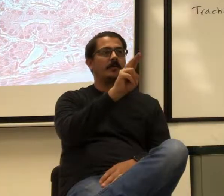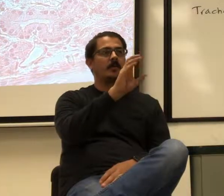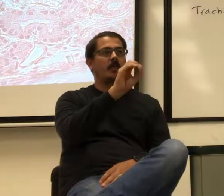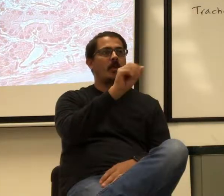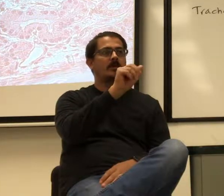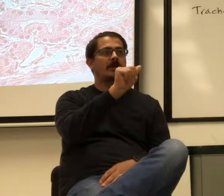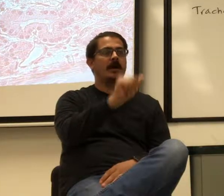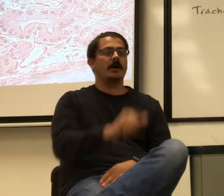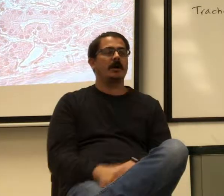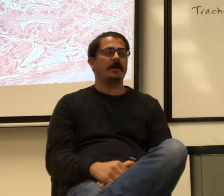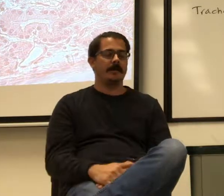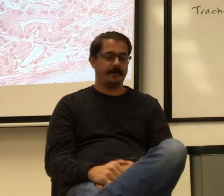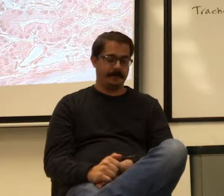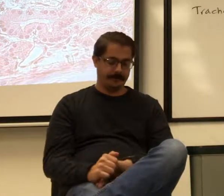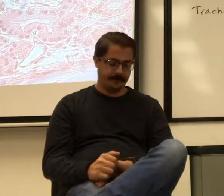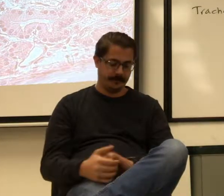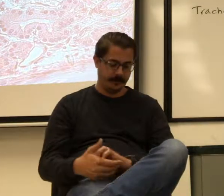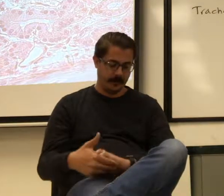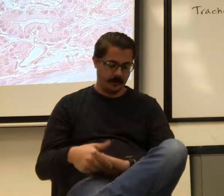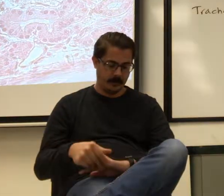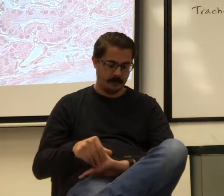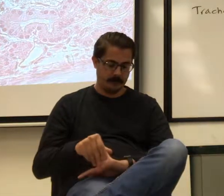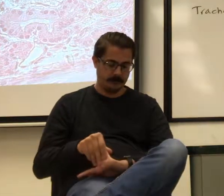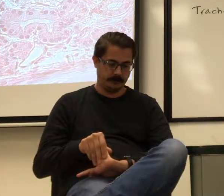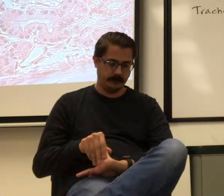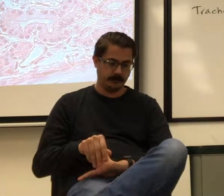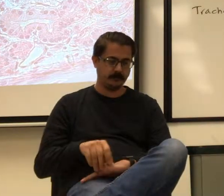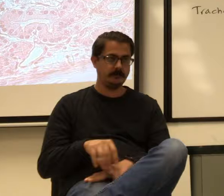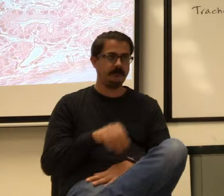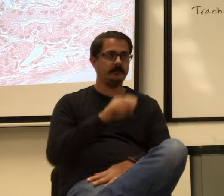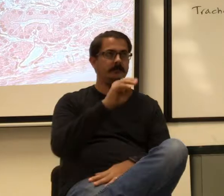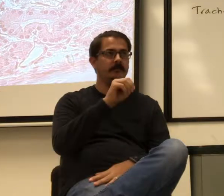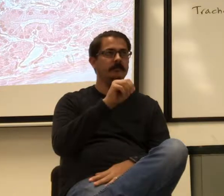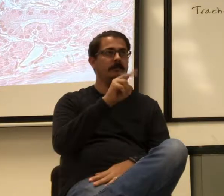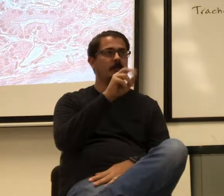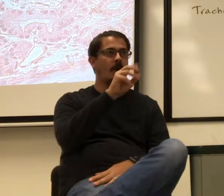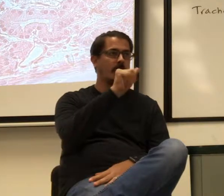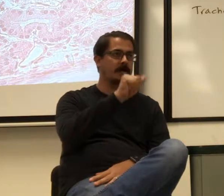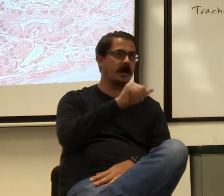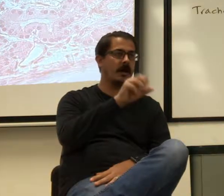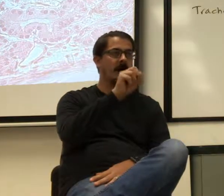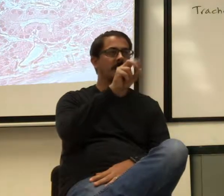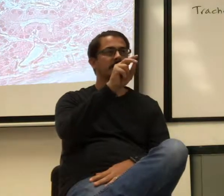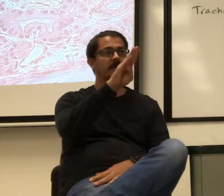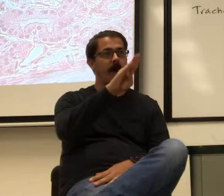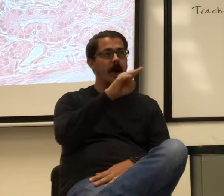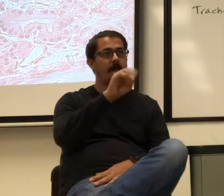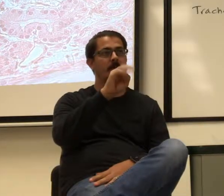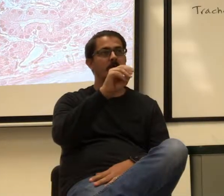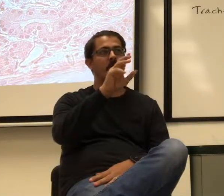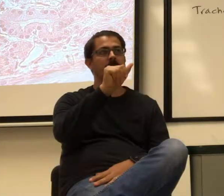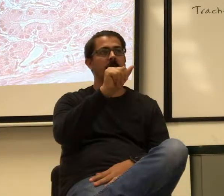Let's get the layers. It goes mucosa, submucosa. Be able to identify